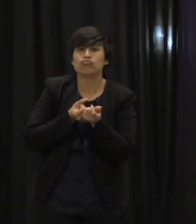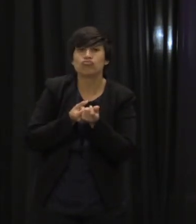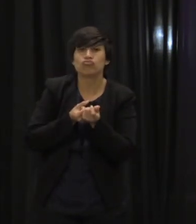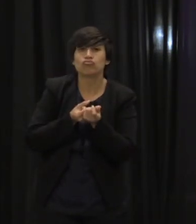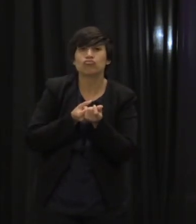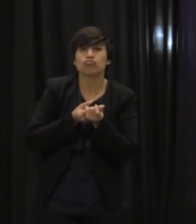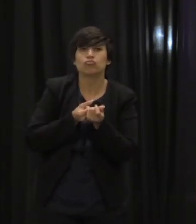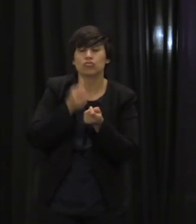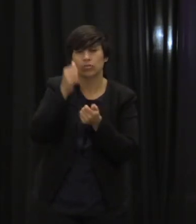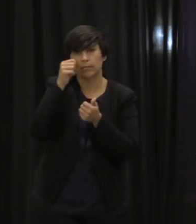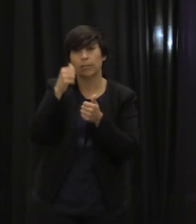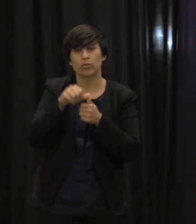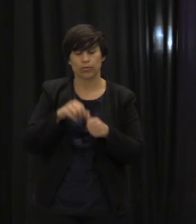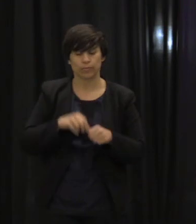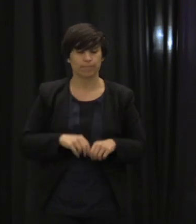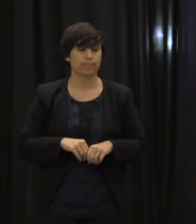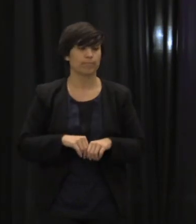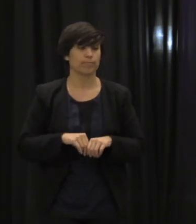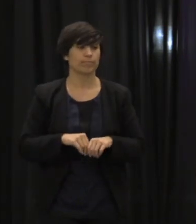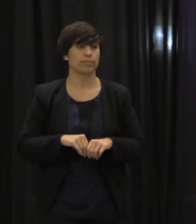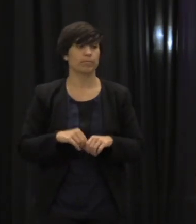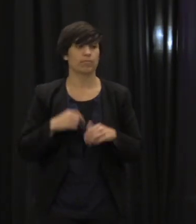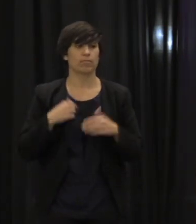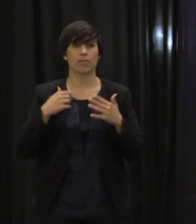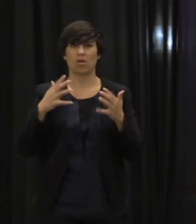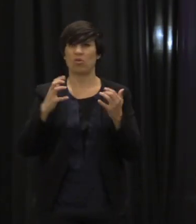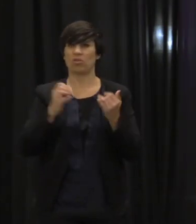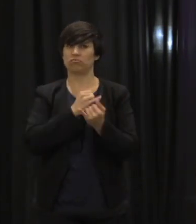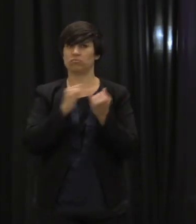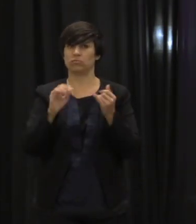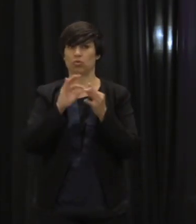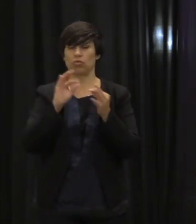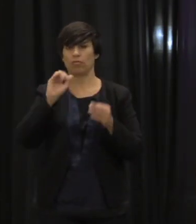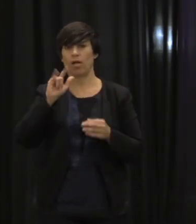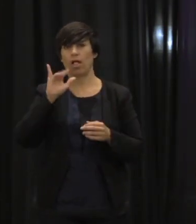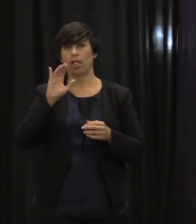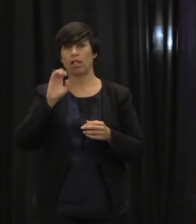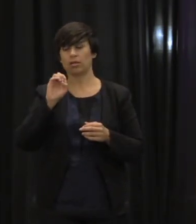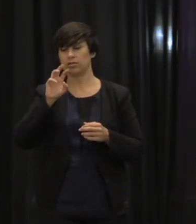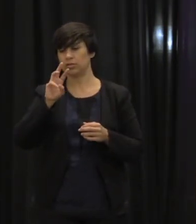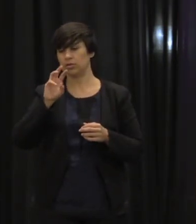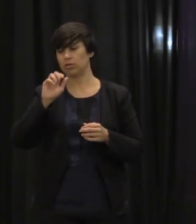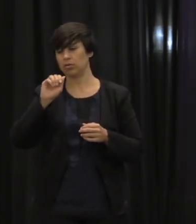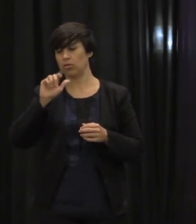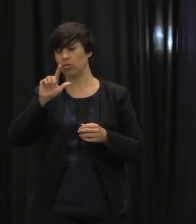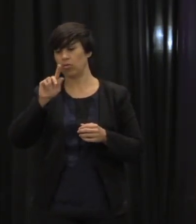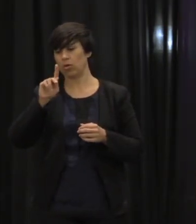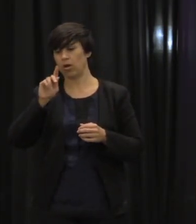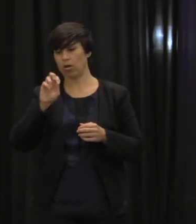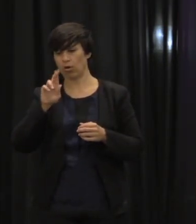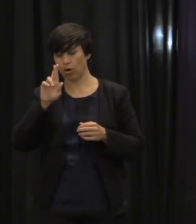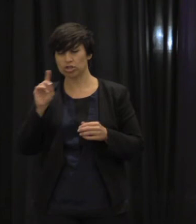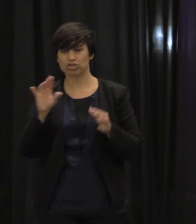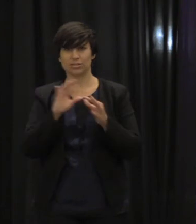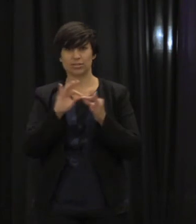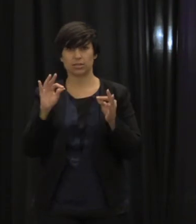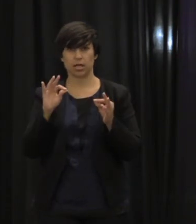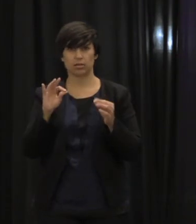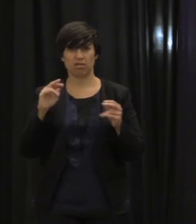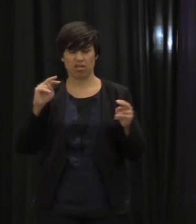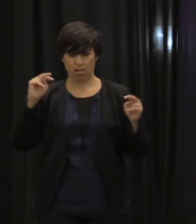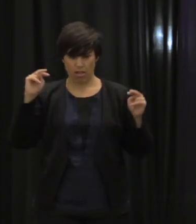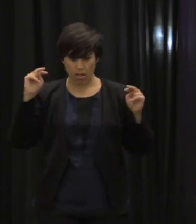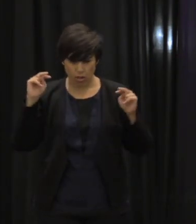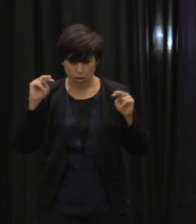that. So I want to leave you with this quote from Alice Walker that says, "Look closely at the present you